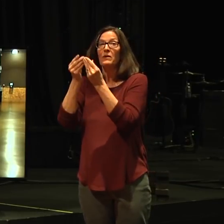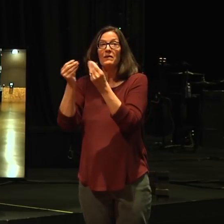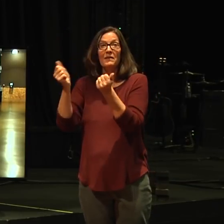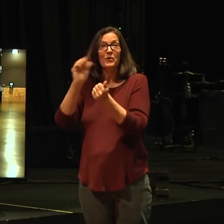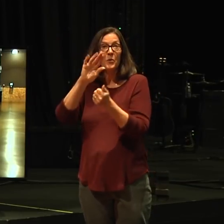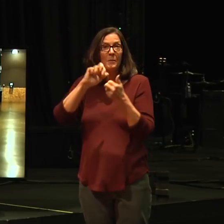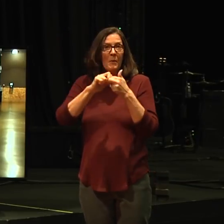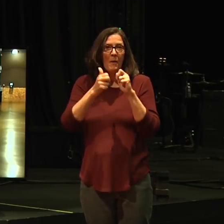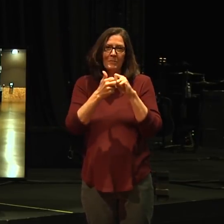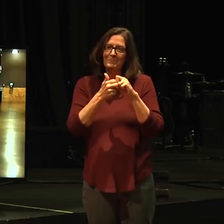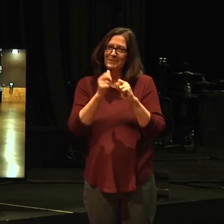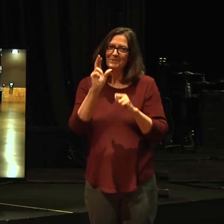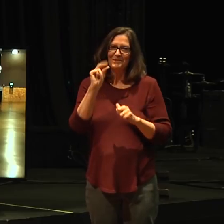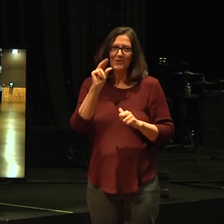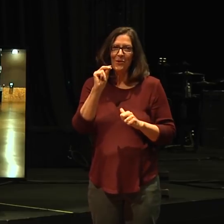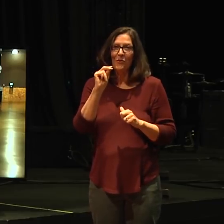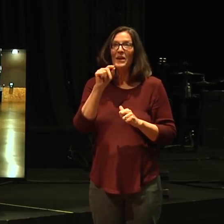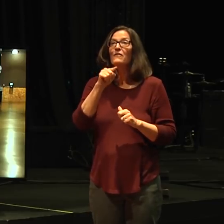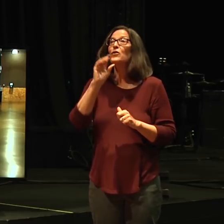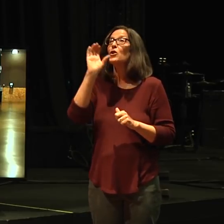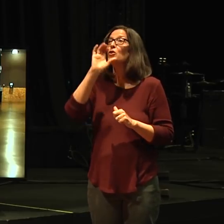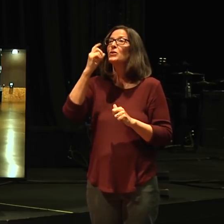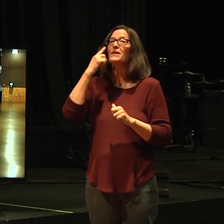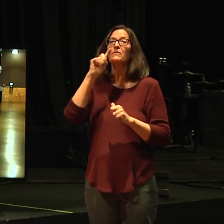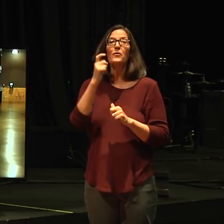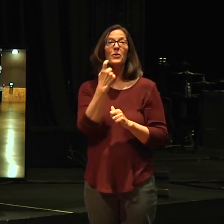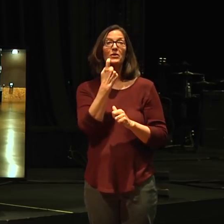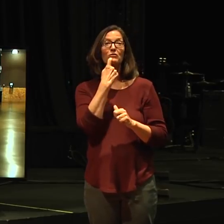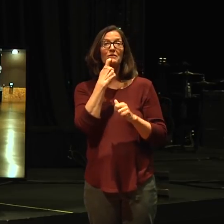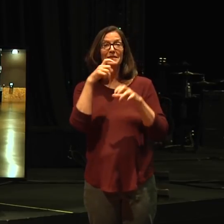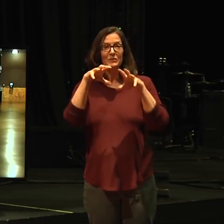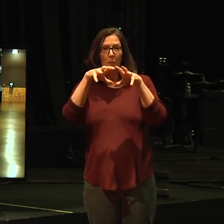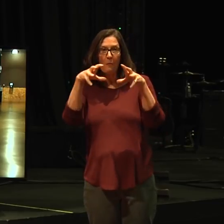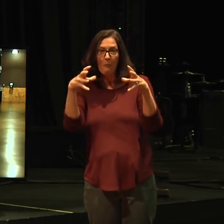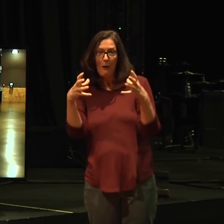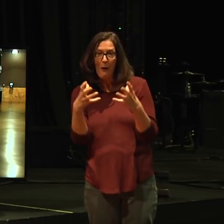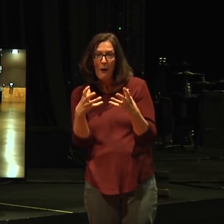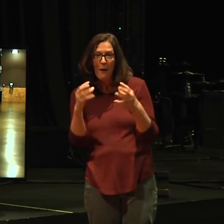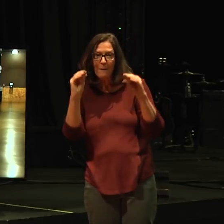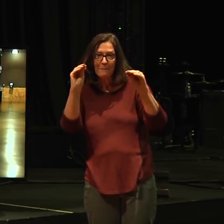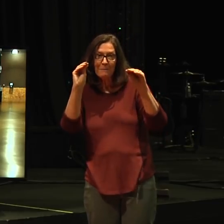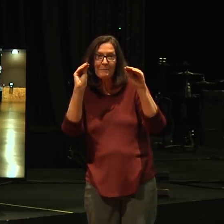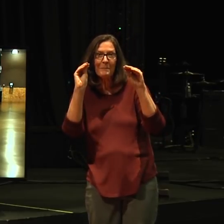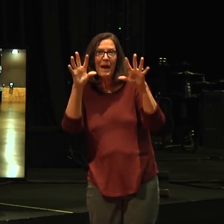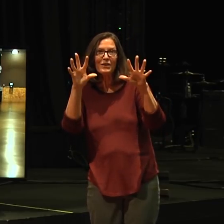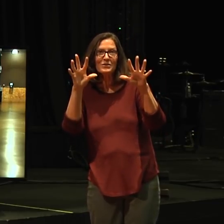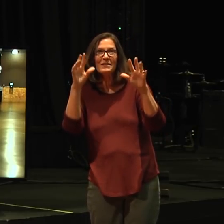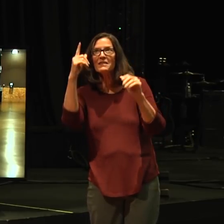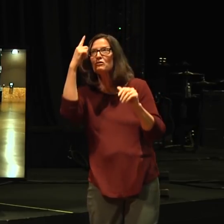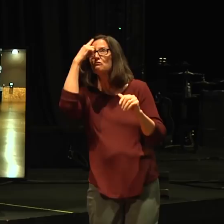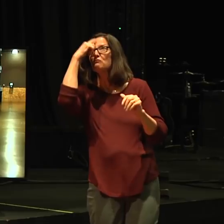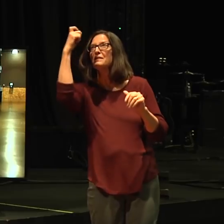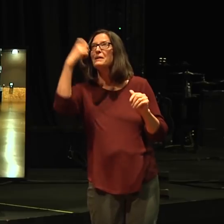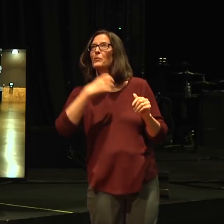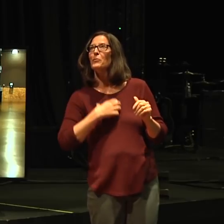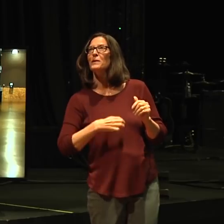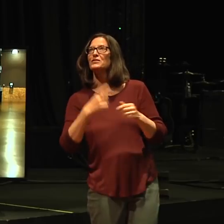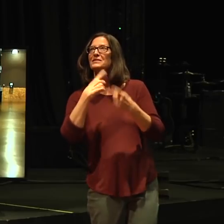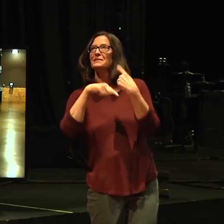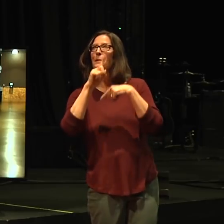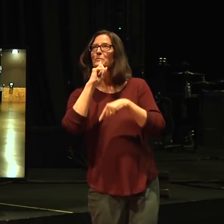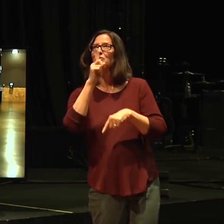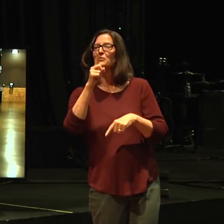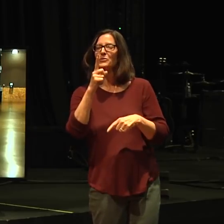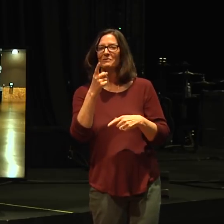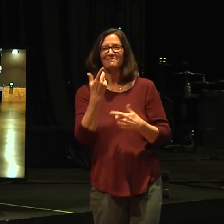it in Jesus. If you're looking for like a crystal ball, to magically make all your dreams and wishes come true,